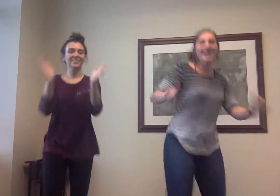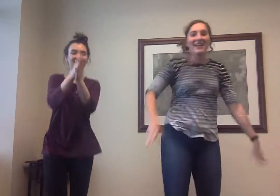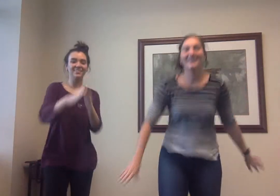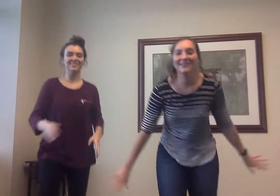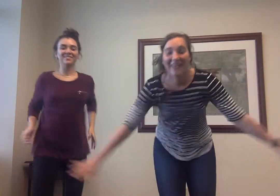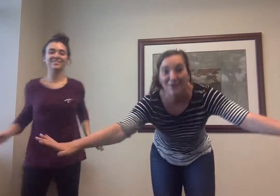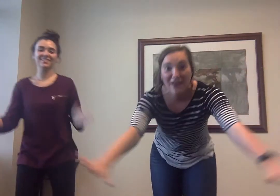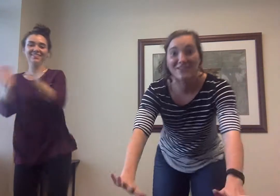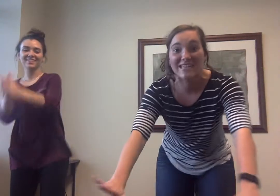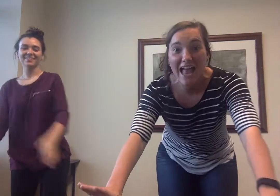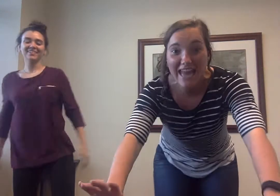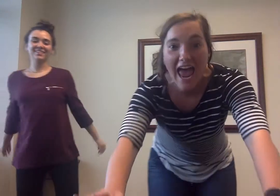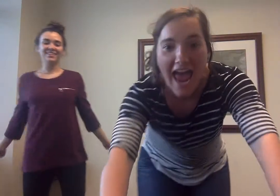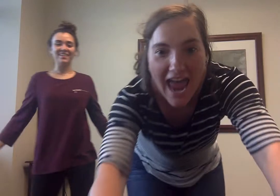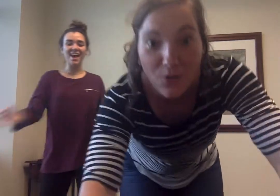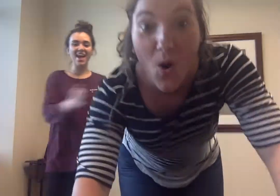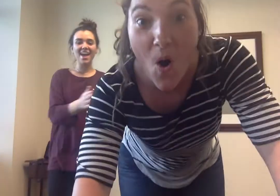We're all for Sunday! Woo!